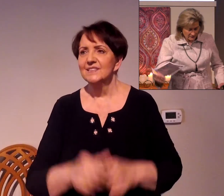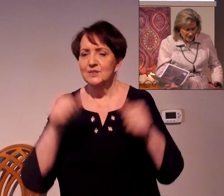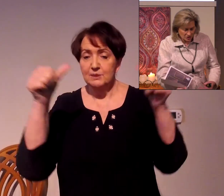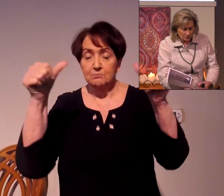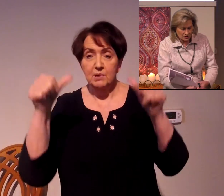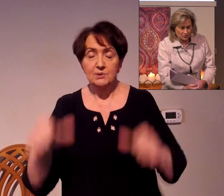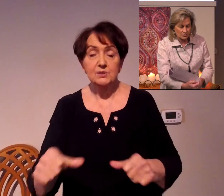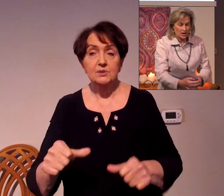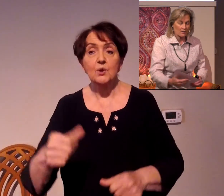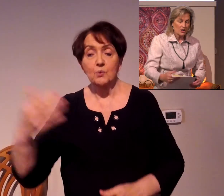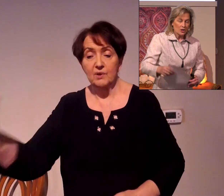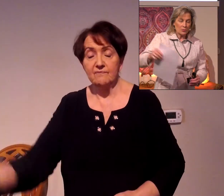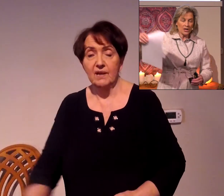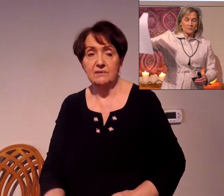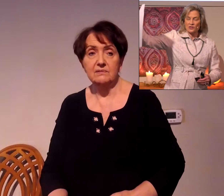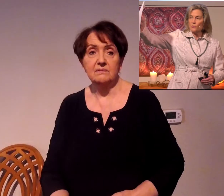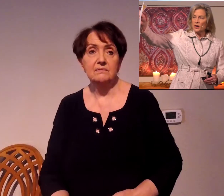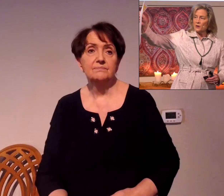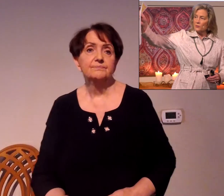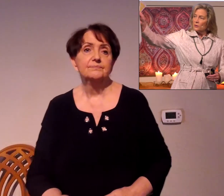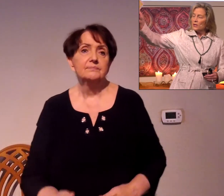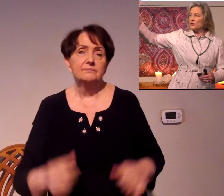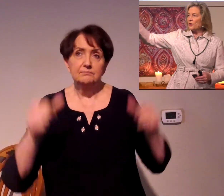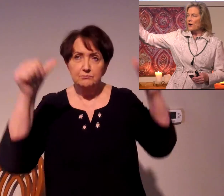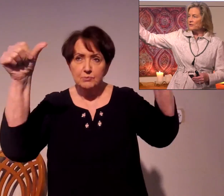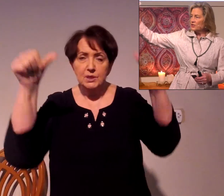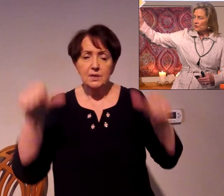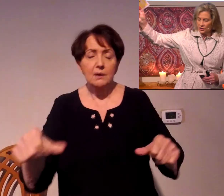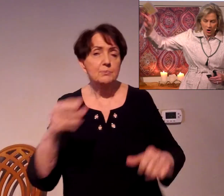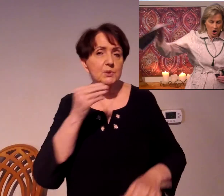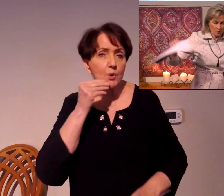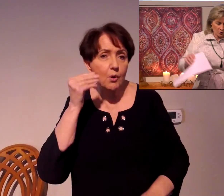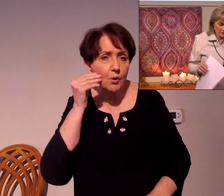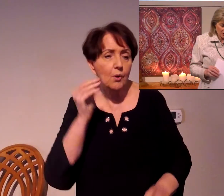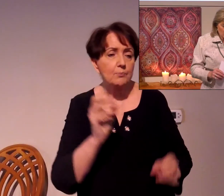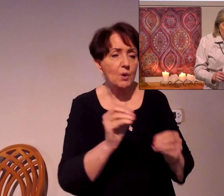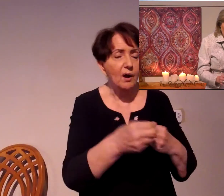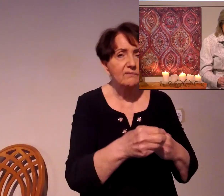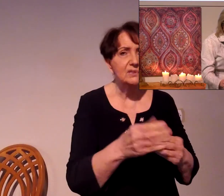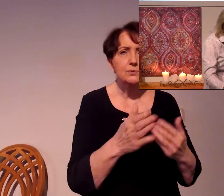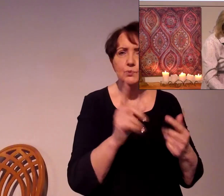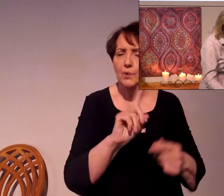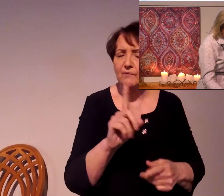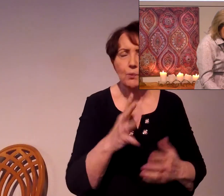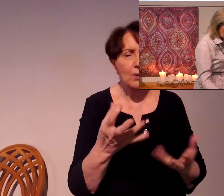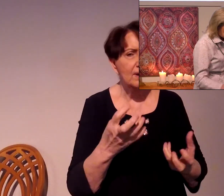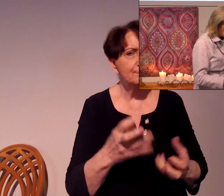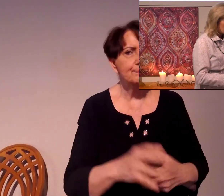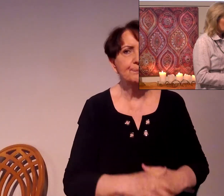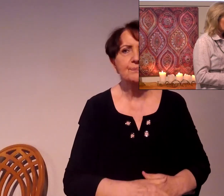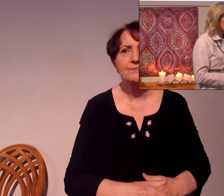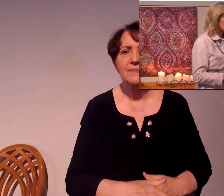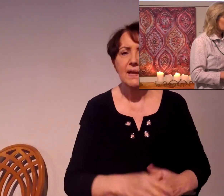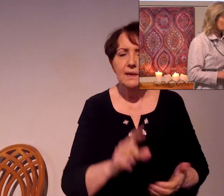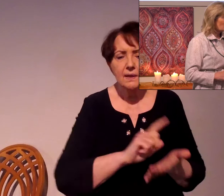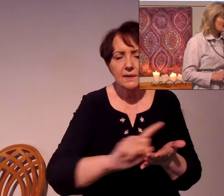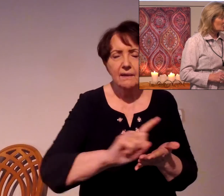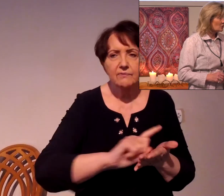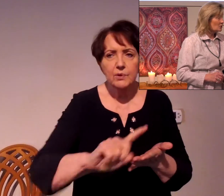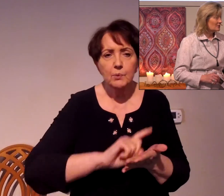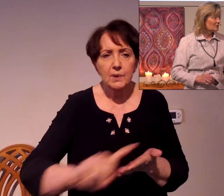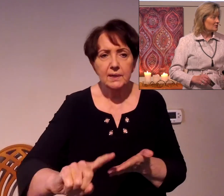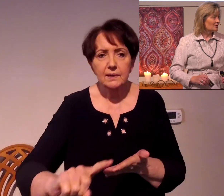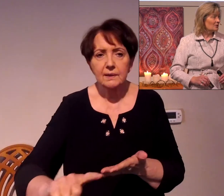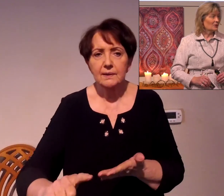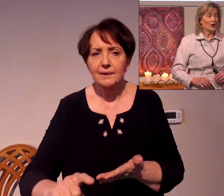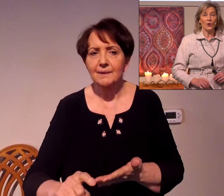we're going to invite you to put up somewhere in your office or in your home, wherever you want. And then every week, are they getting this on the way out too?